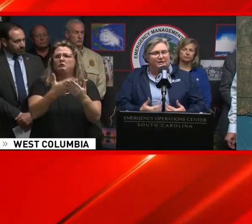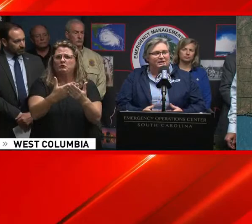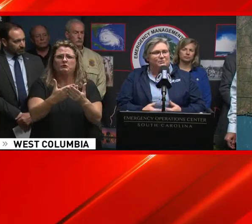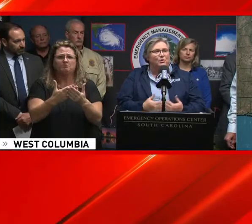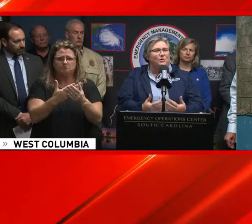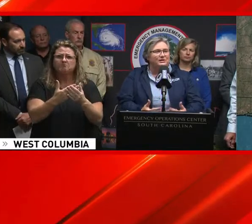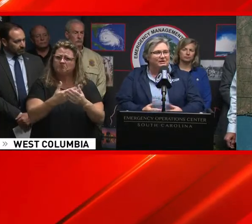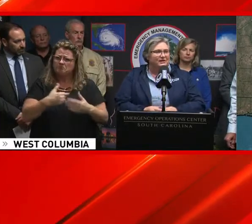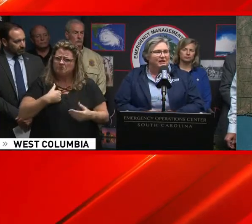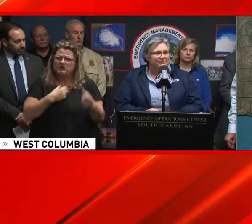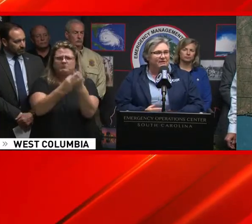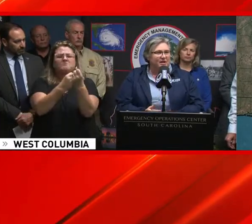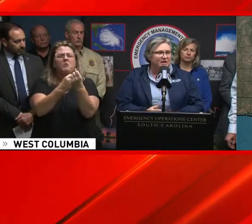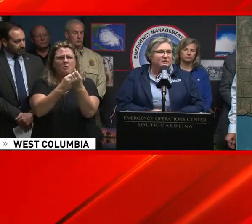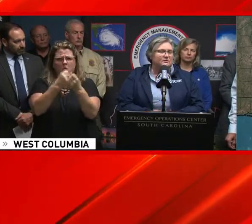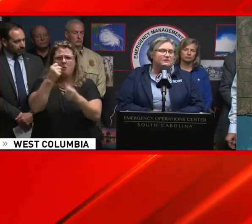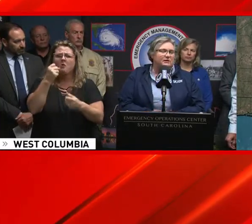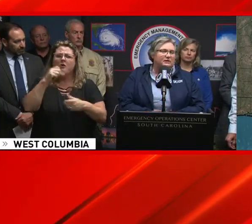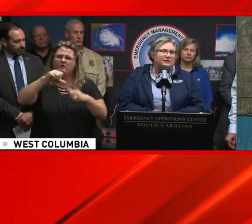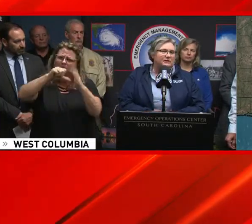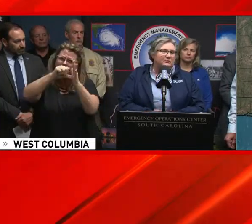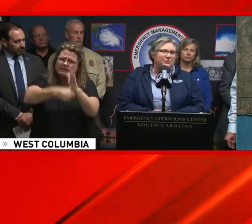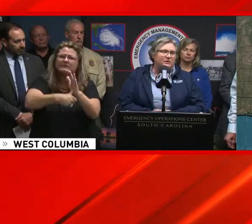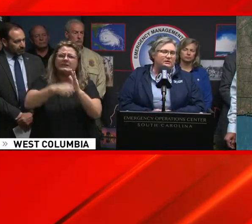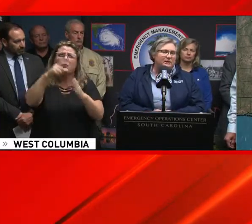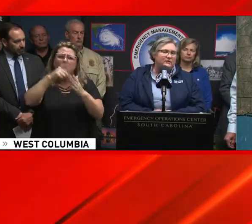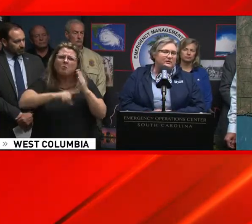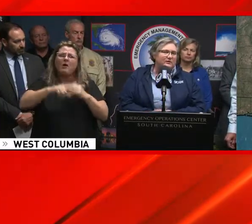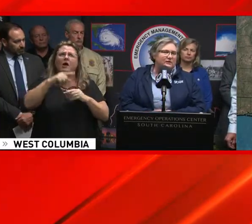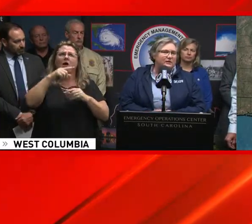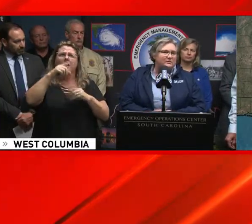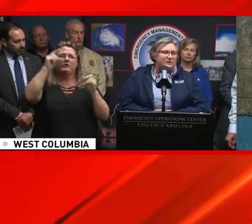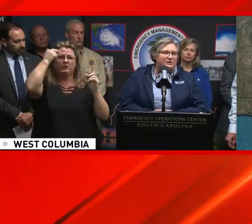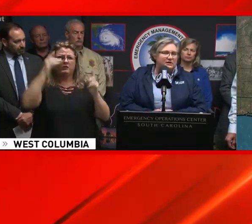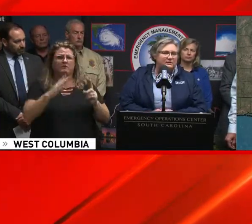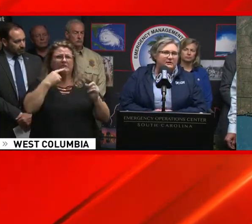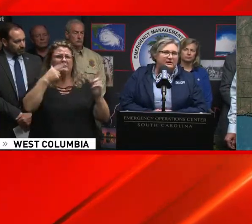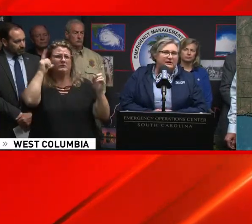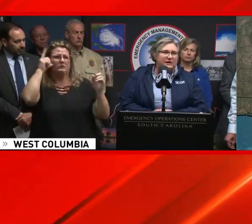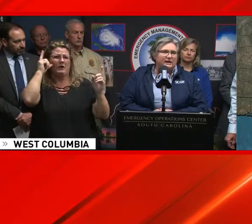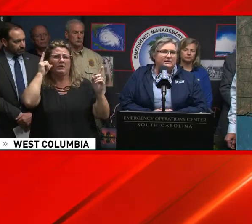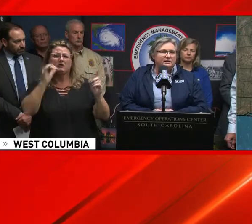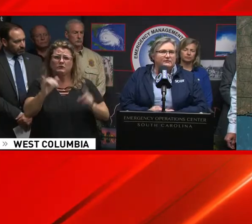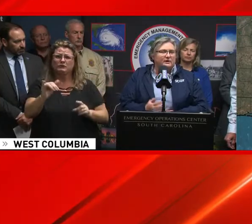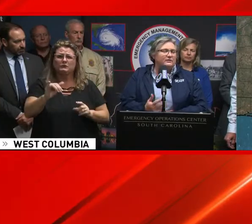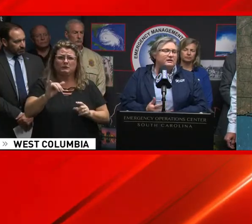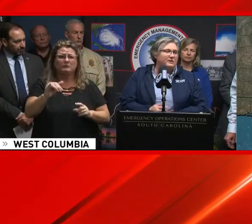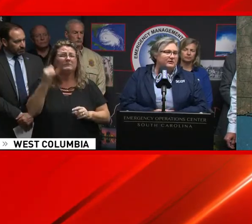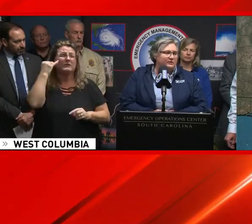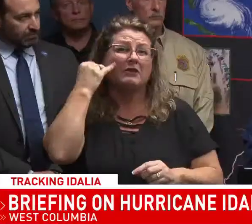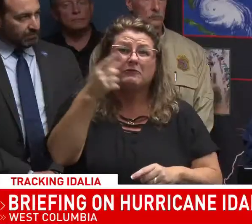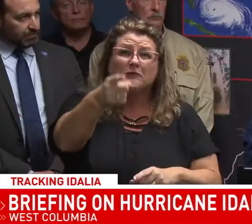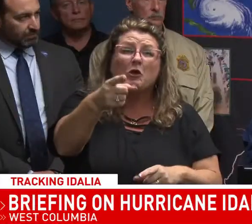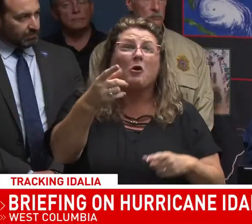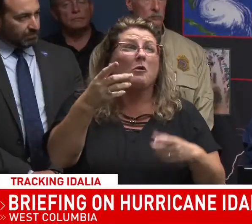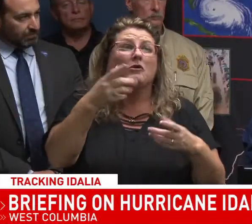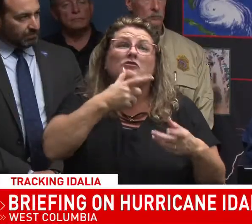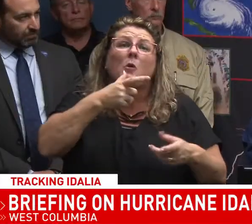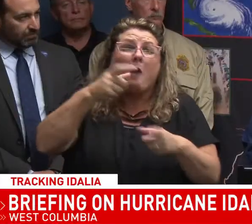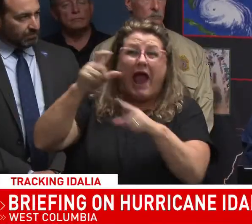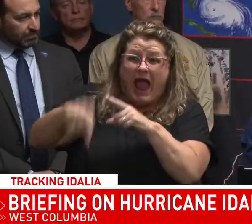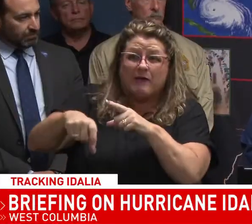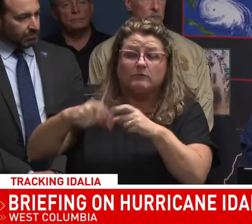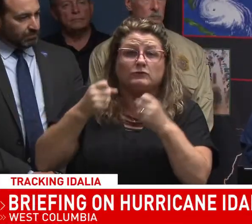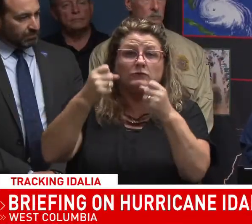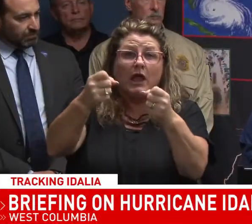or emphasize the same points the governor mentioned as well, and that is if you don't need to be on the road, stay off of the